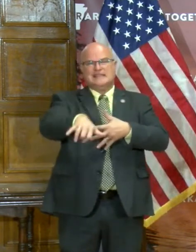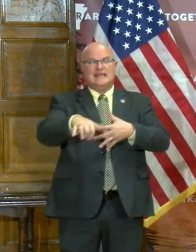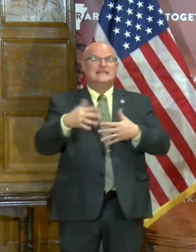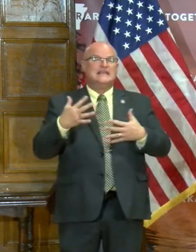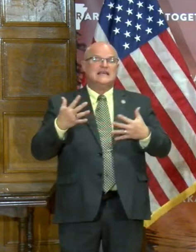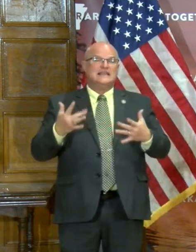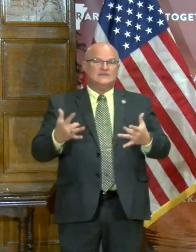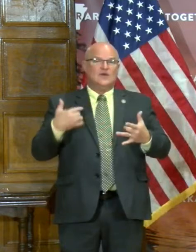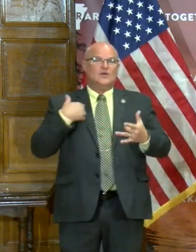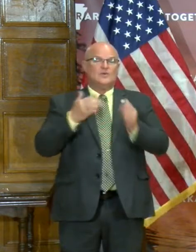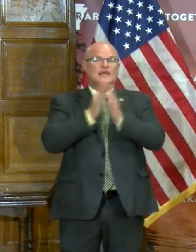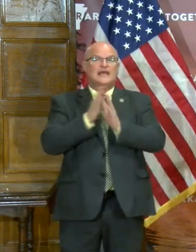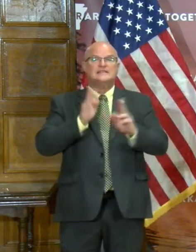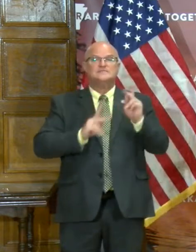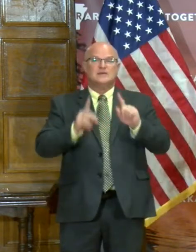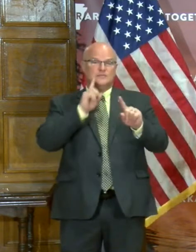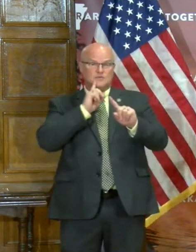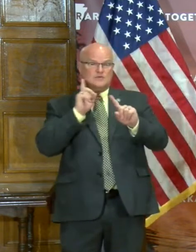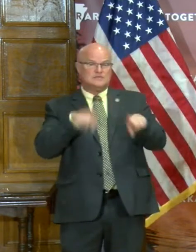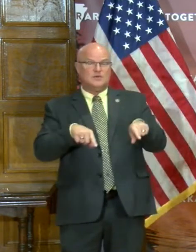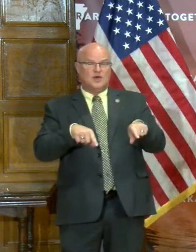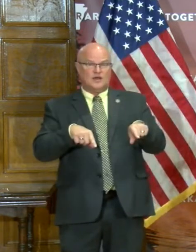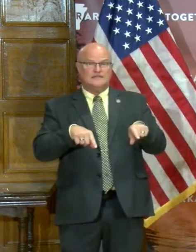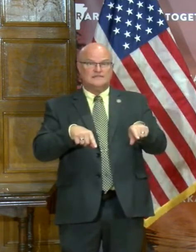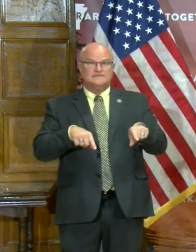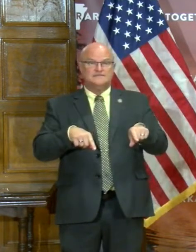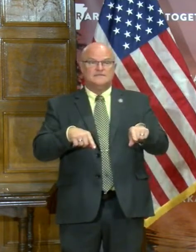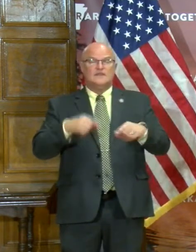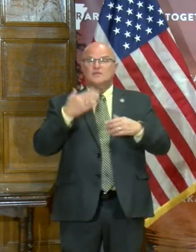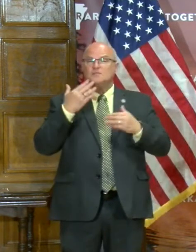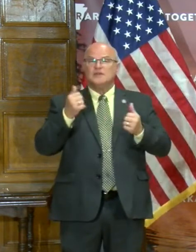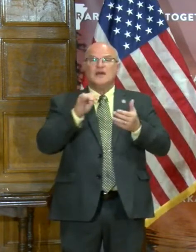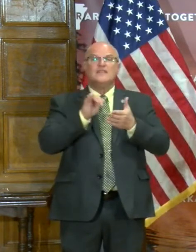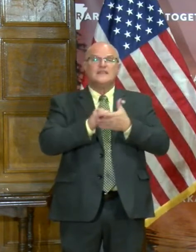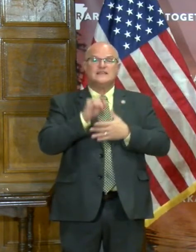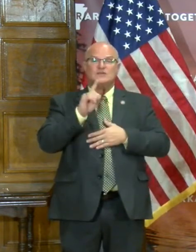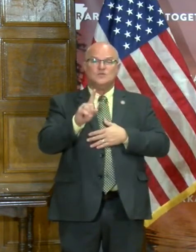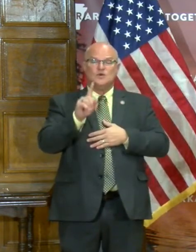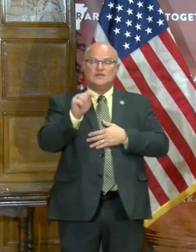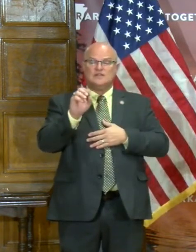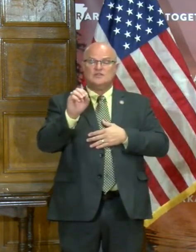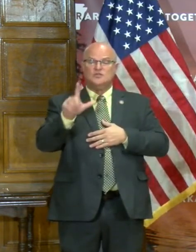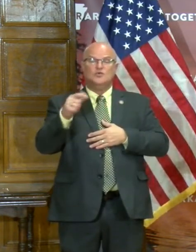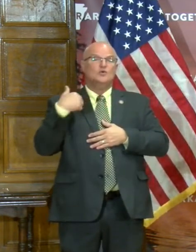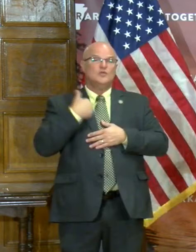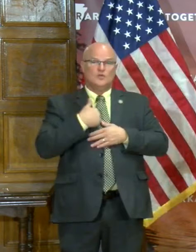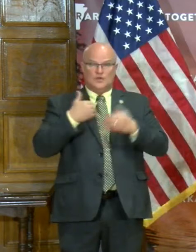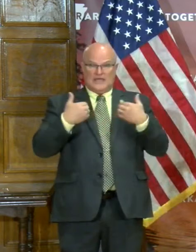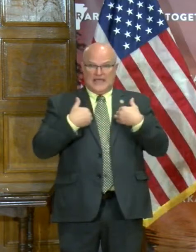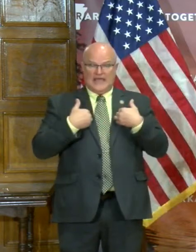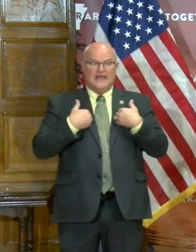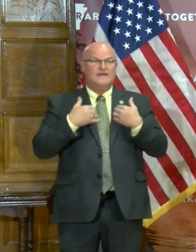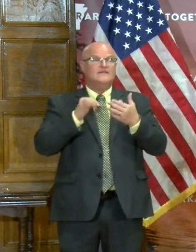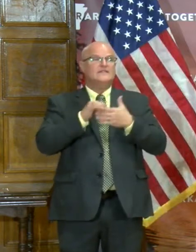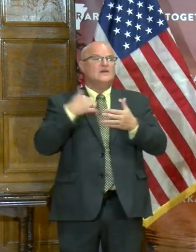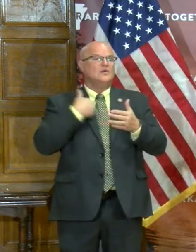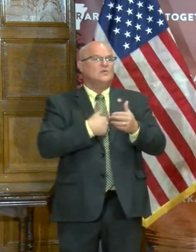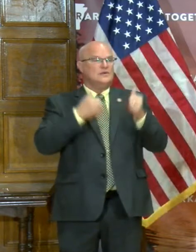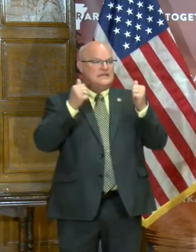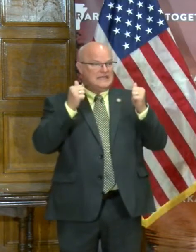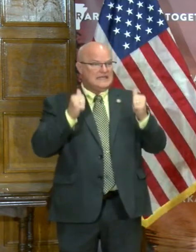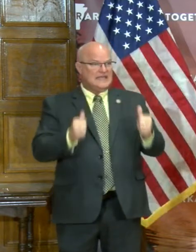That's why we ask people to respond to the call, because that is the one tool that we have that we